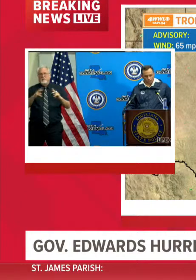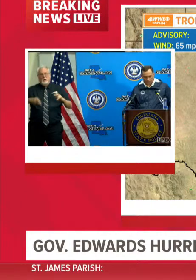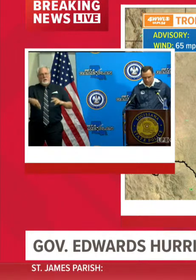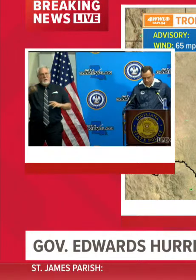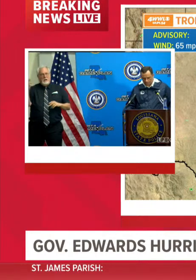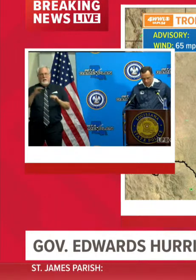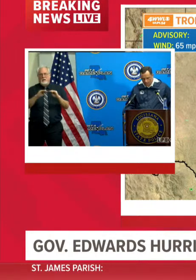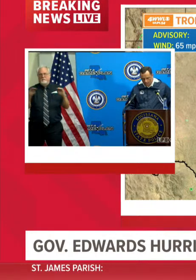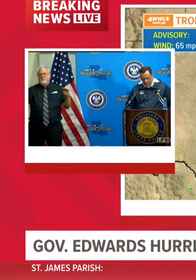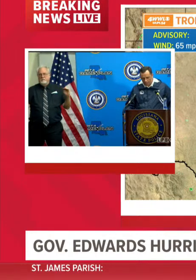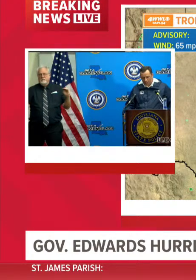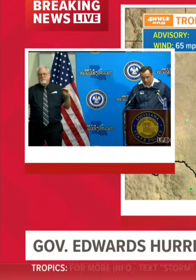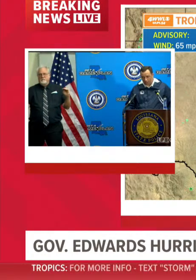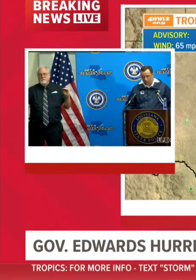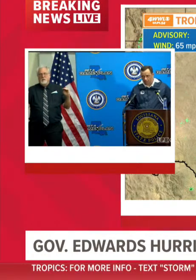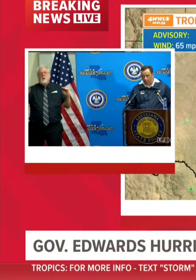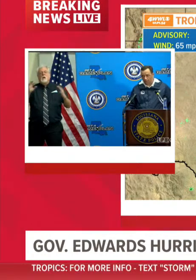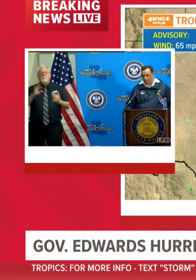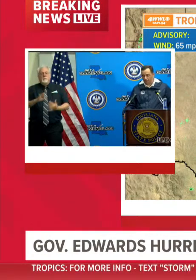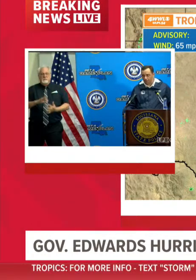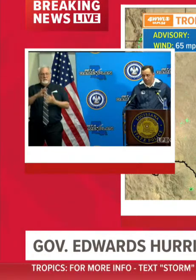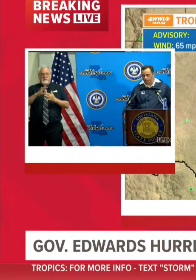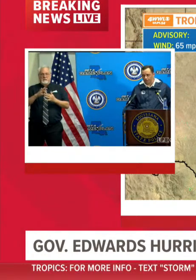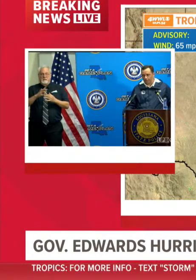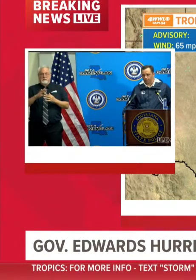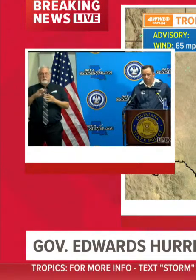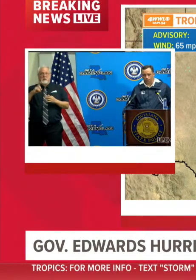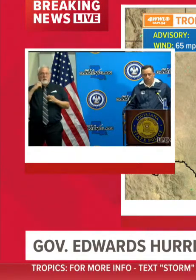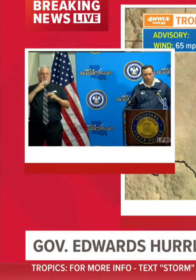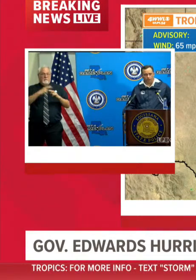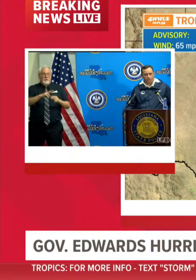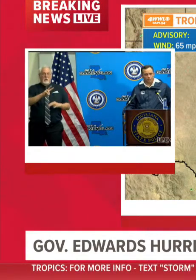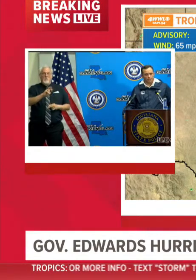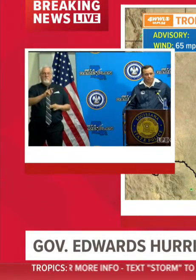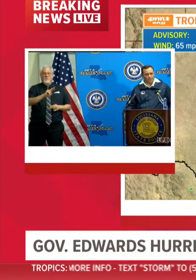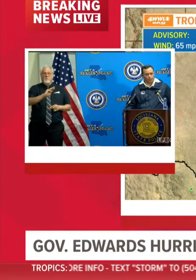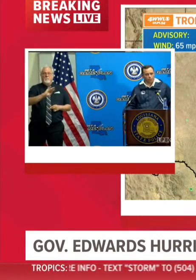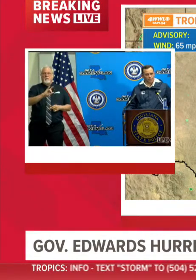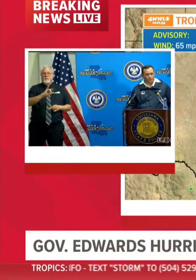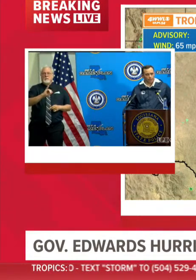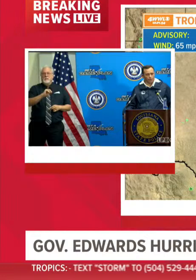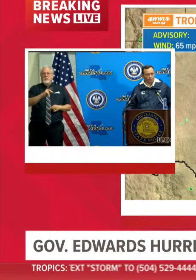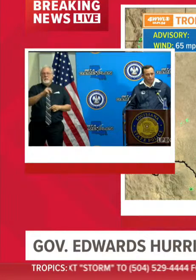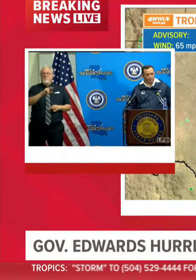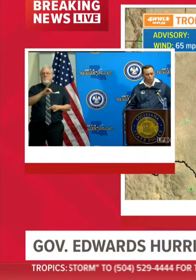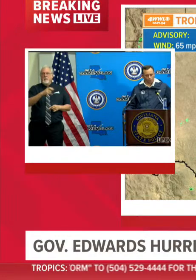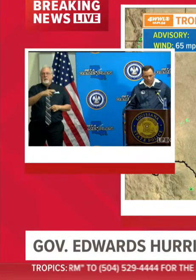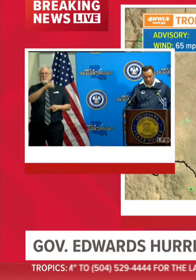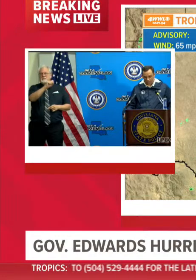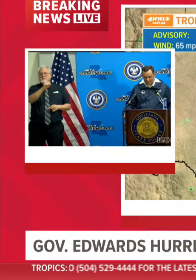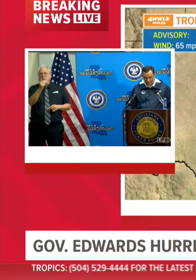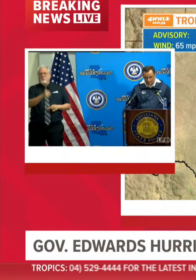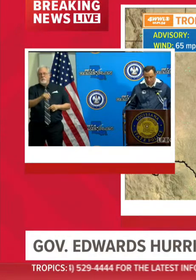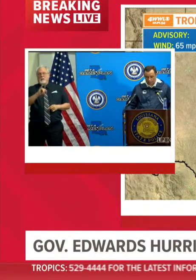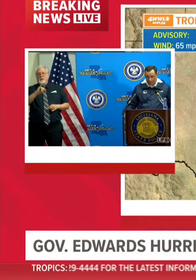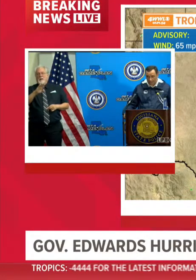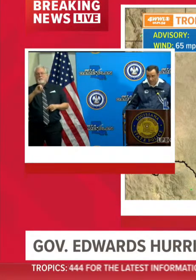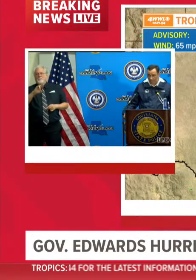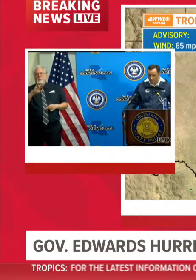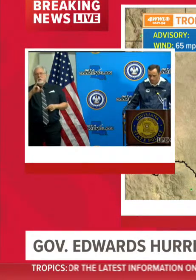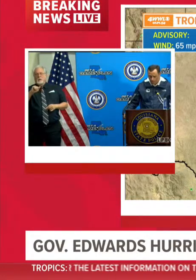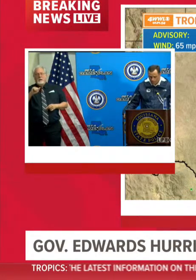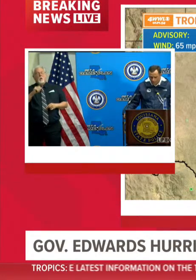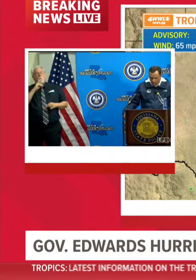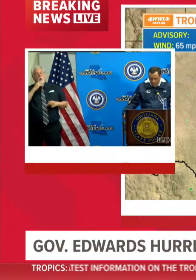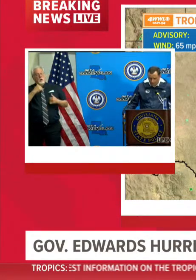high levels. Particularly, as the Governor mentioned, in Vermilion Parish and in Southwest Iberia Parish, water levels continue to